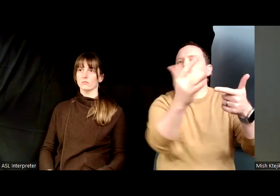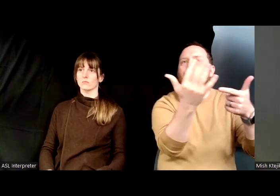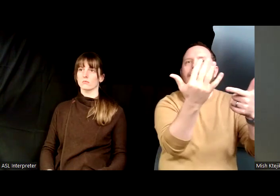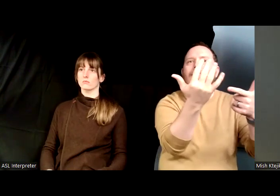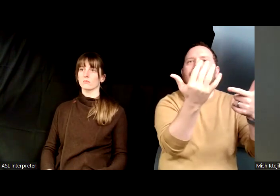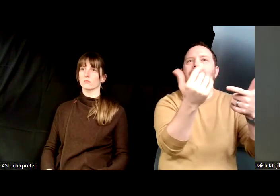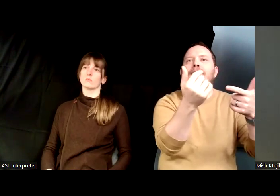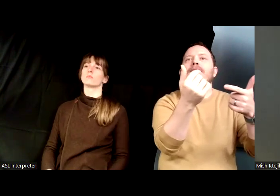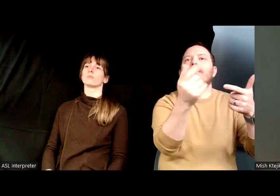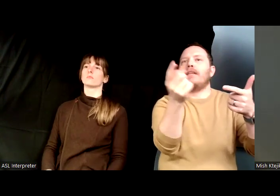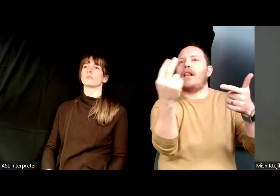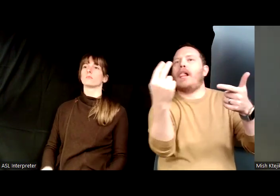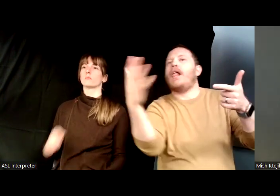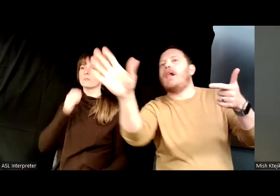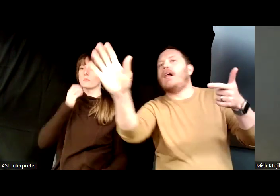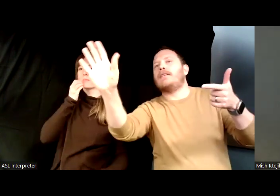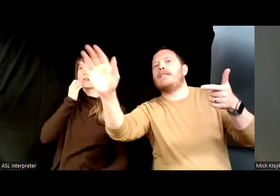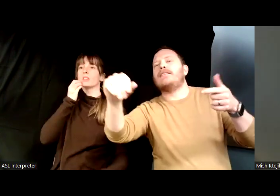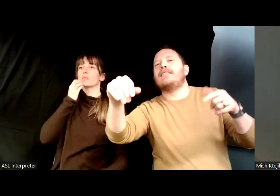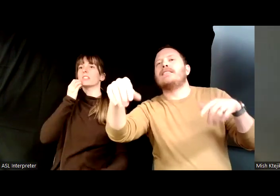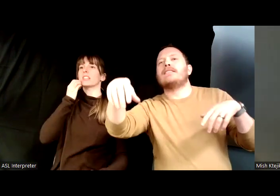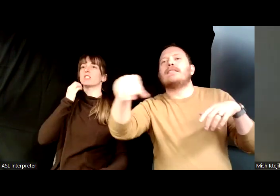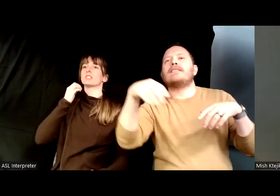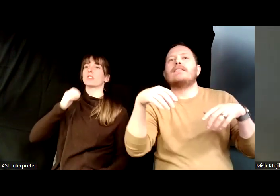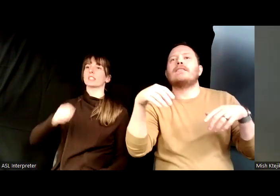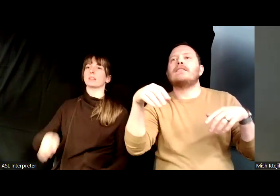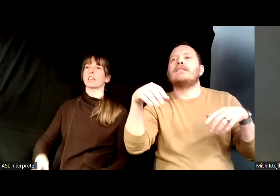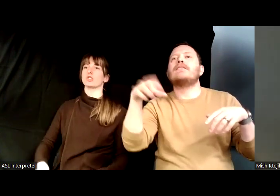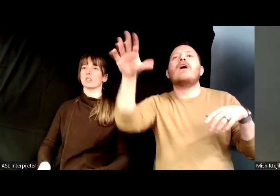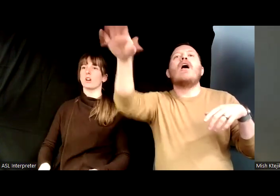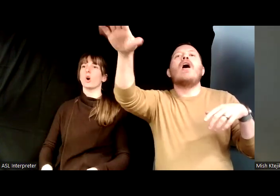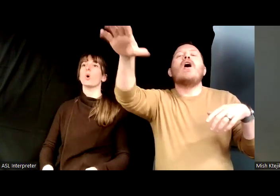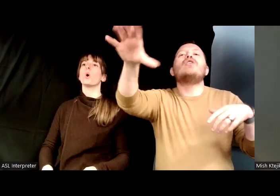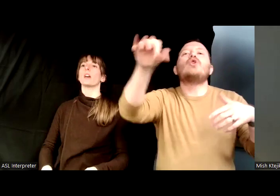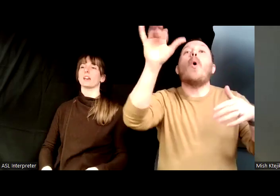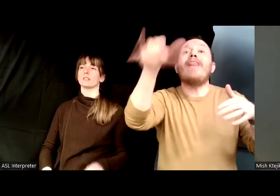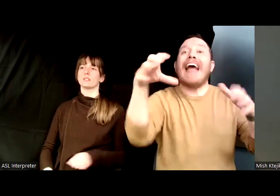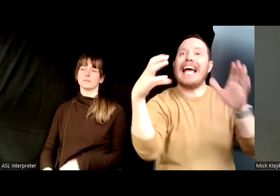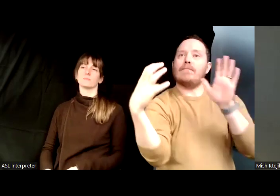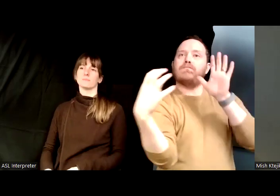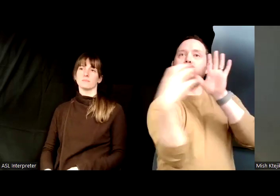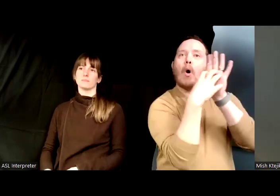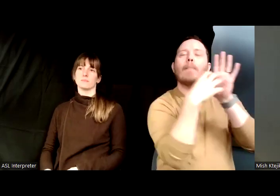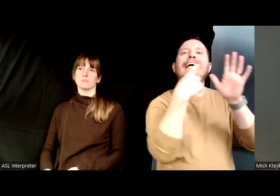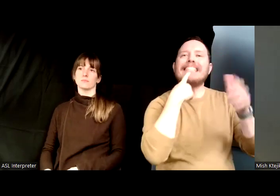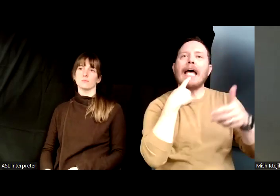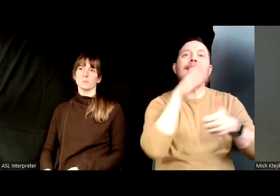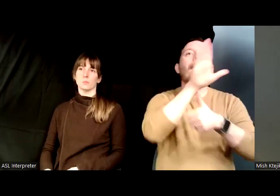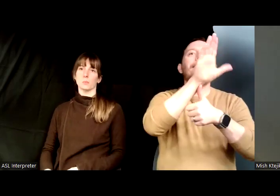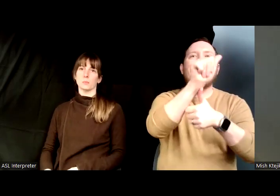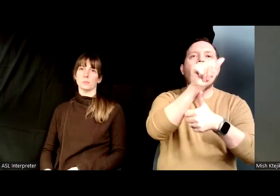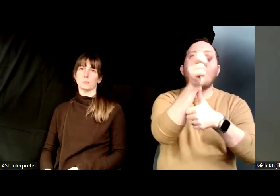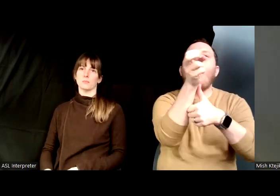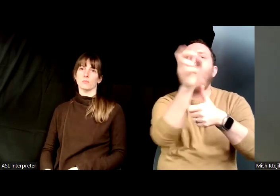or an AA degree. Oh, wait, hold on. Sorry, there's a little side comment. Using standard expectations. Oh, okay. So that